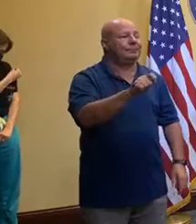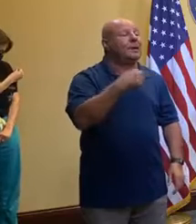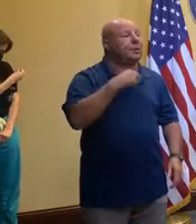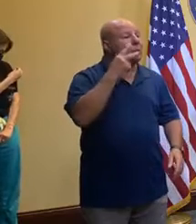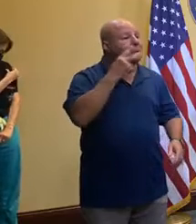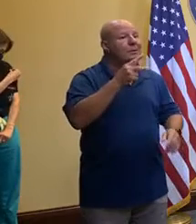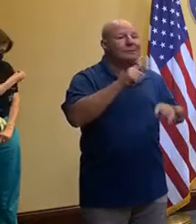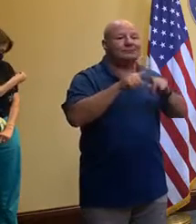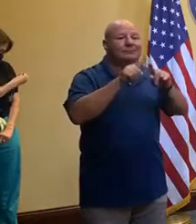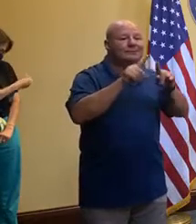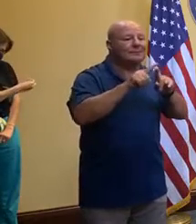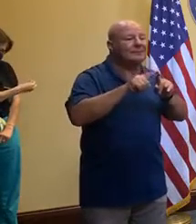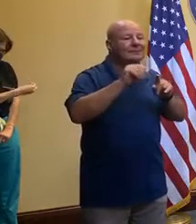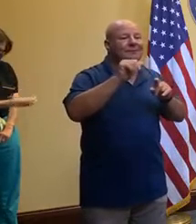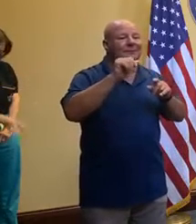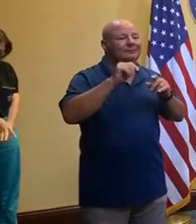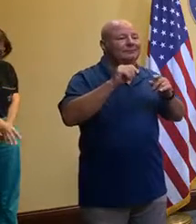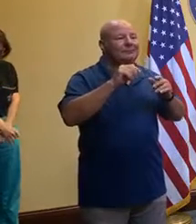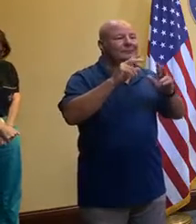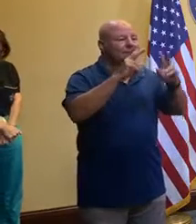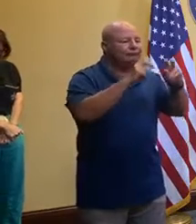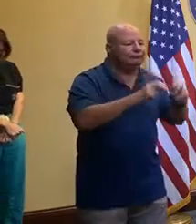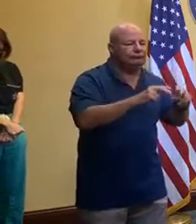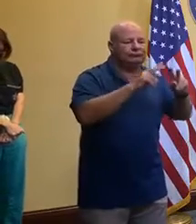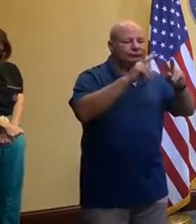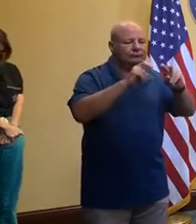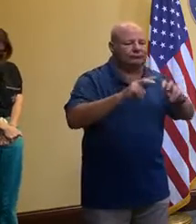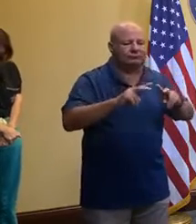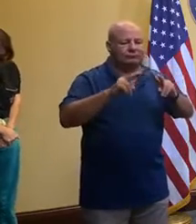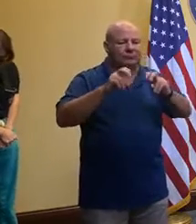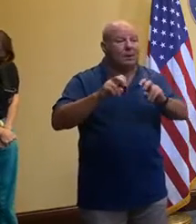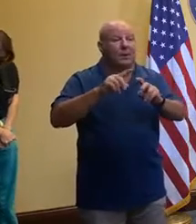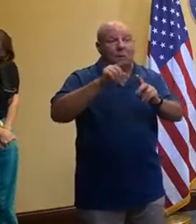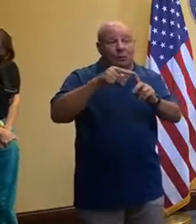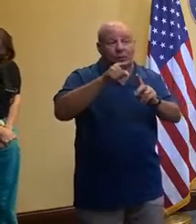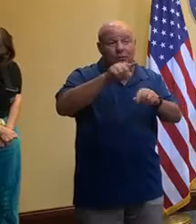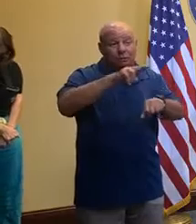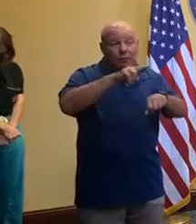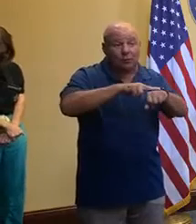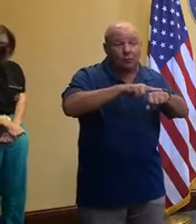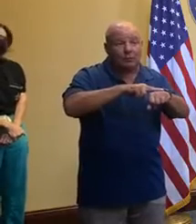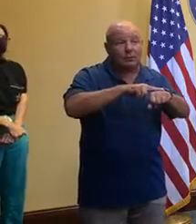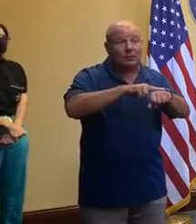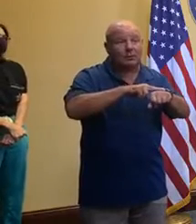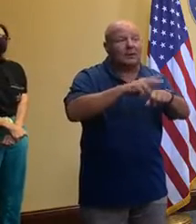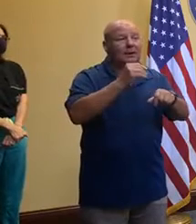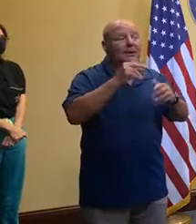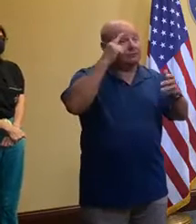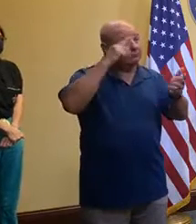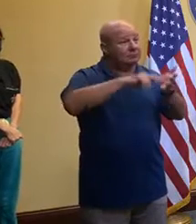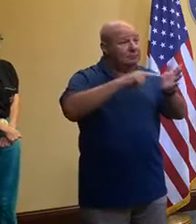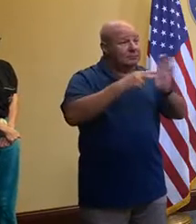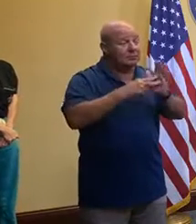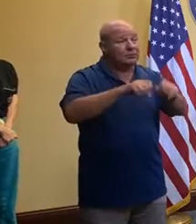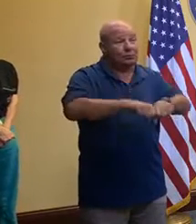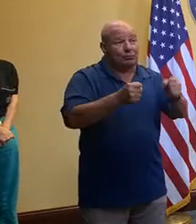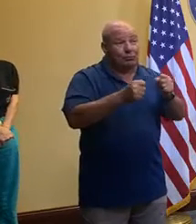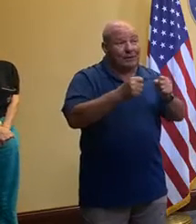every angle, when you knowingly and intentionally violate state and local guidelines and yet